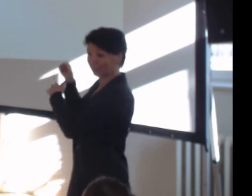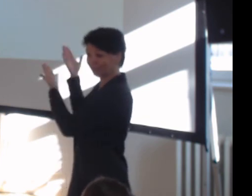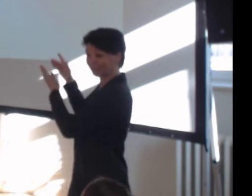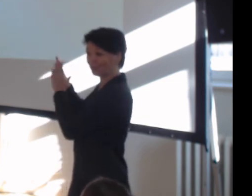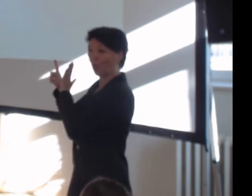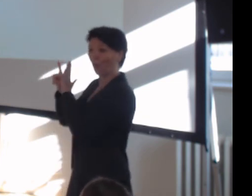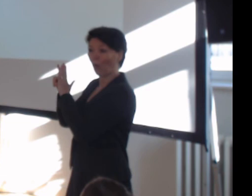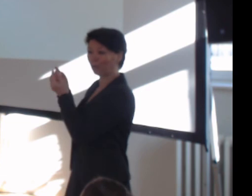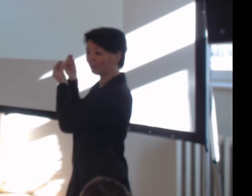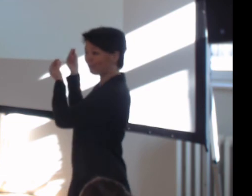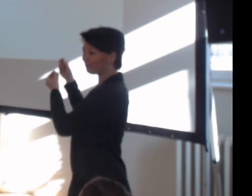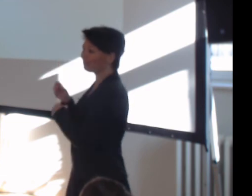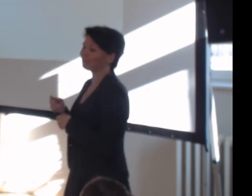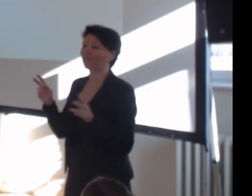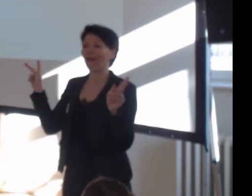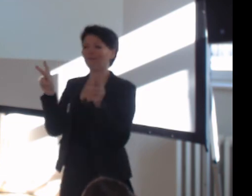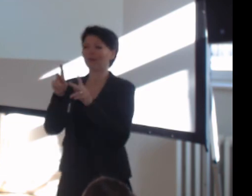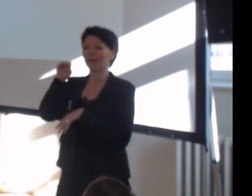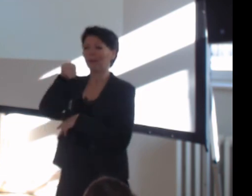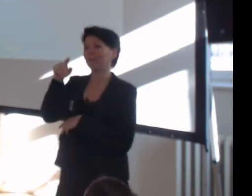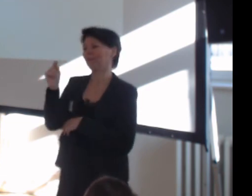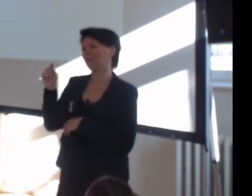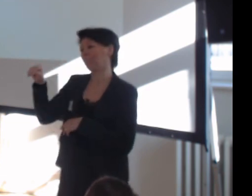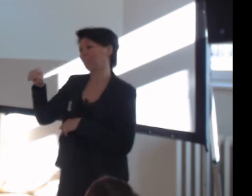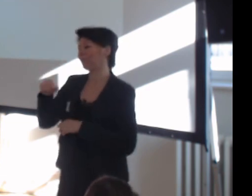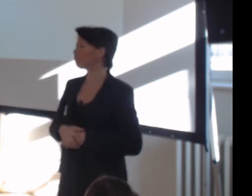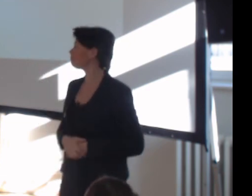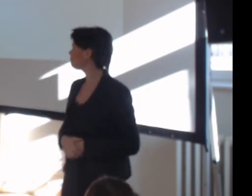logo, MTM, in dots.